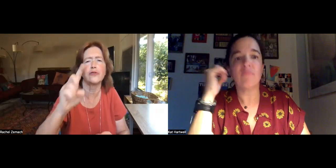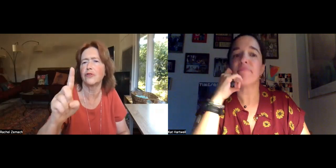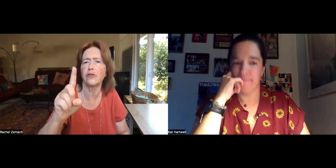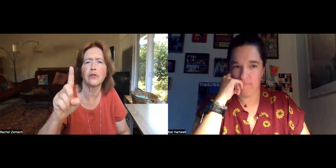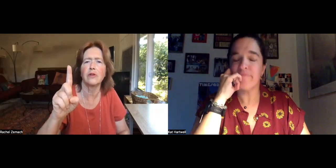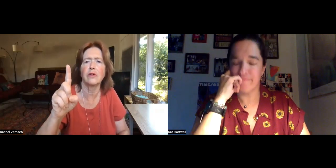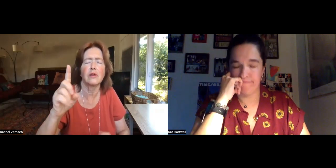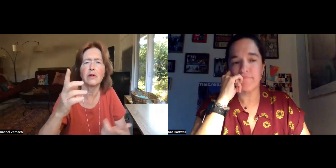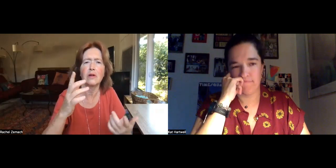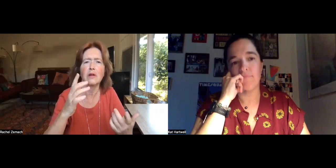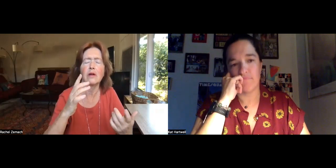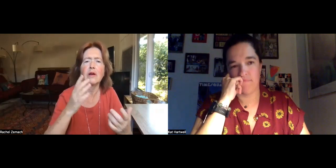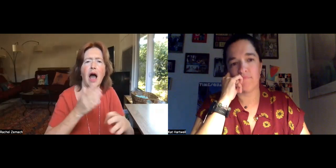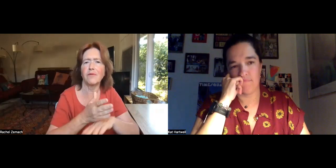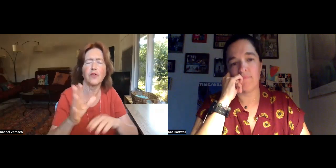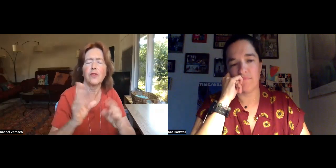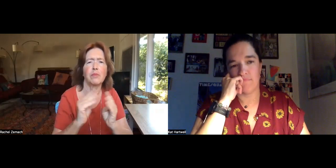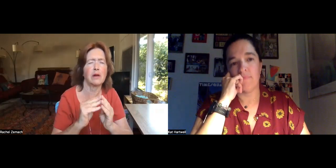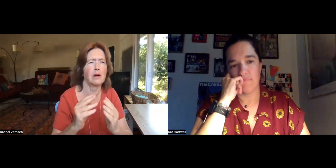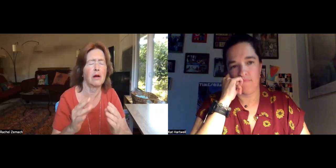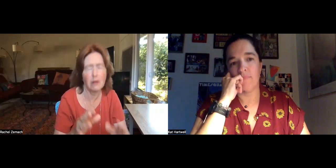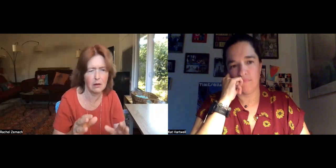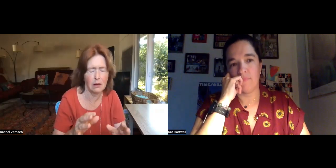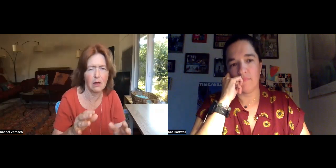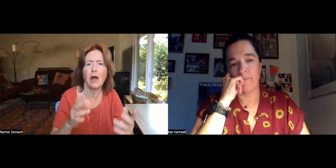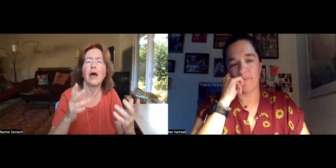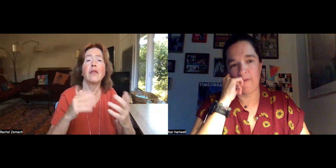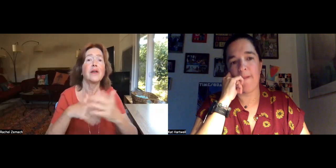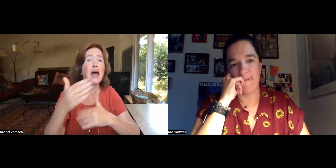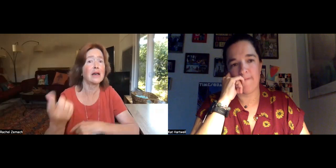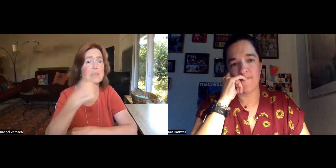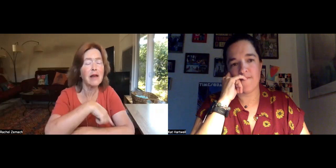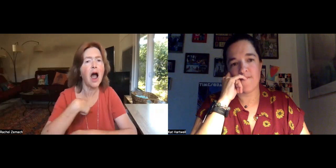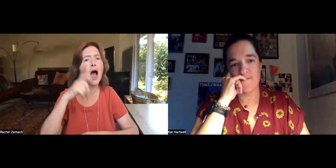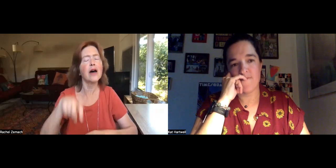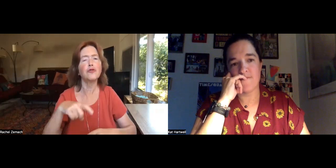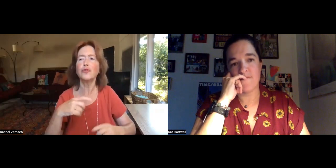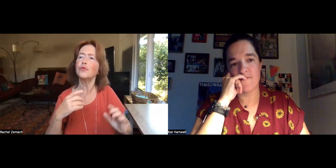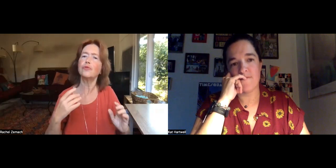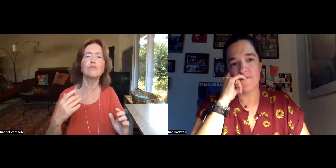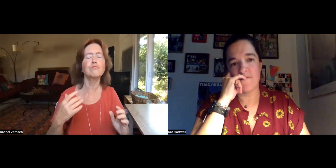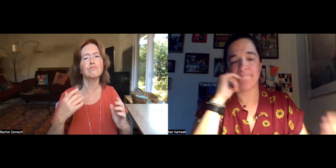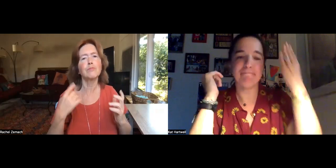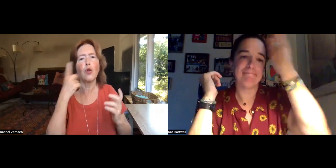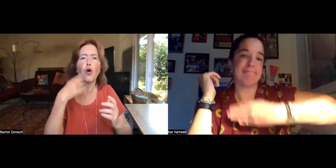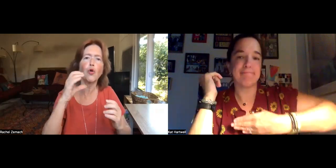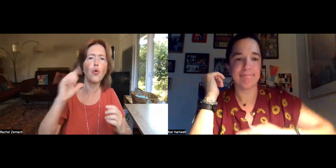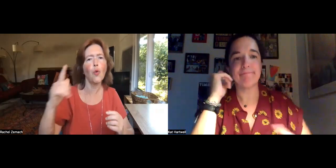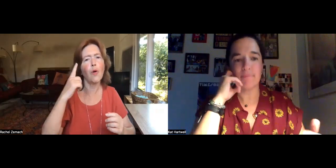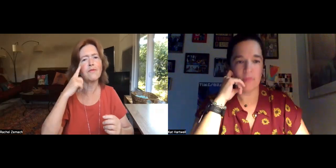crushed after the meeting. The next day I had to look cool for